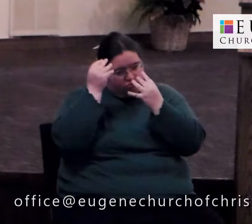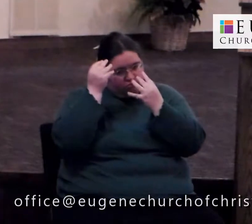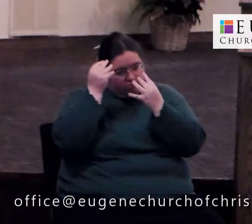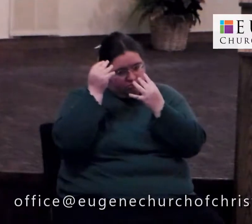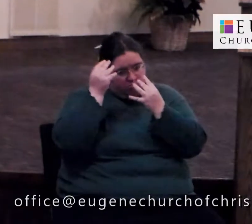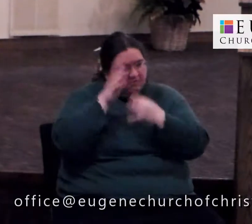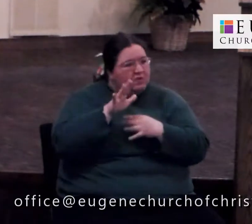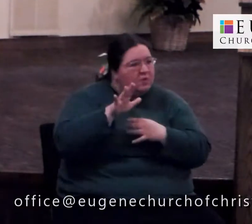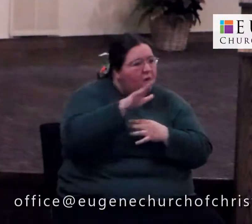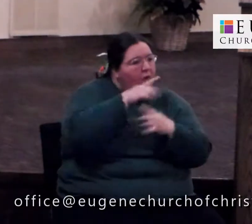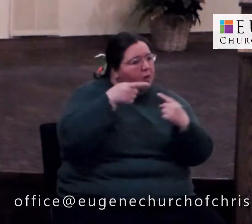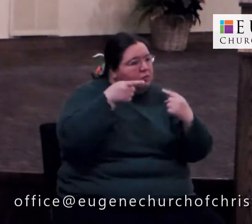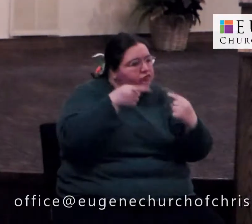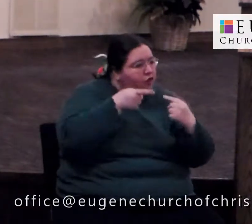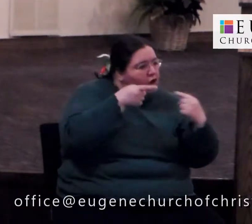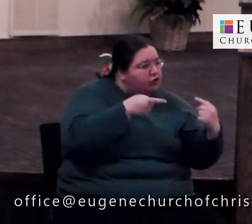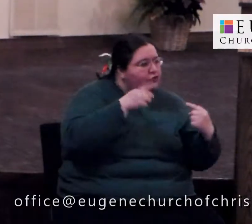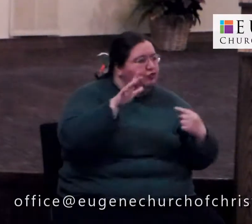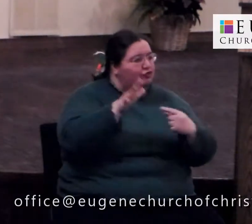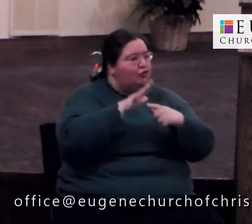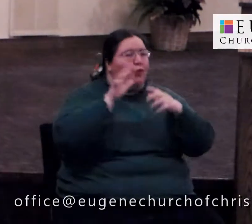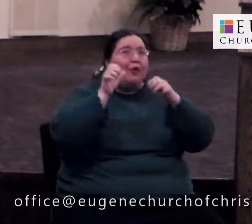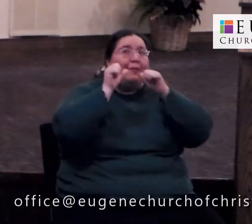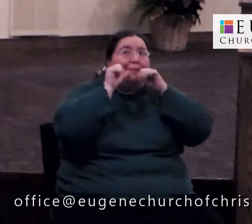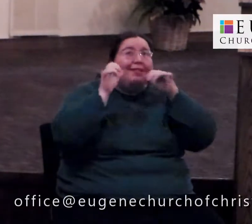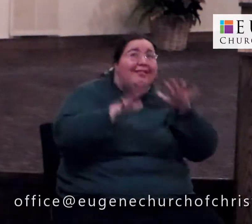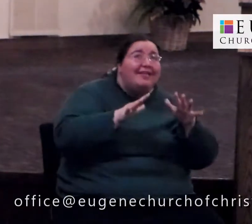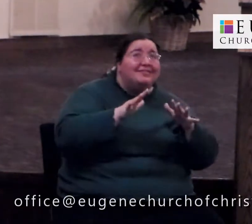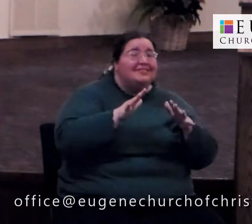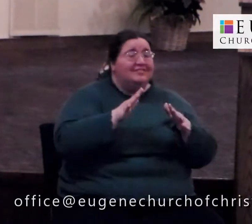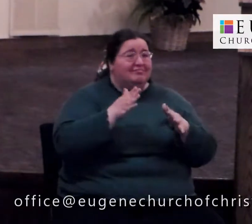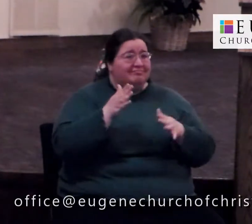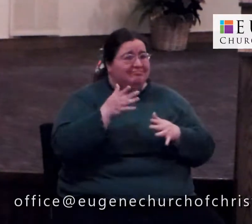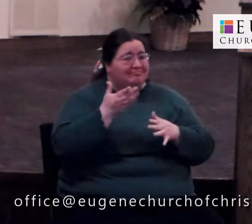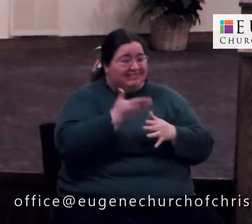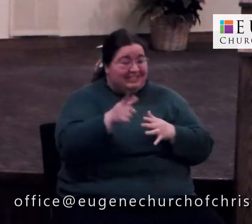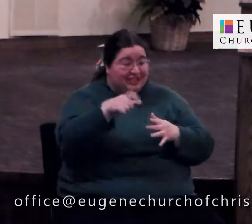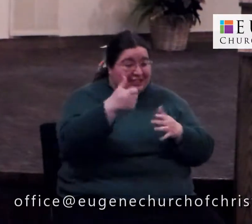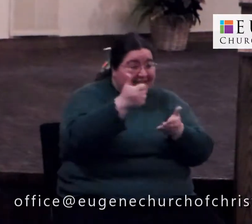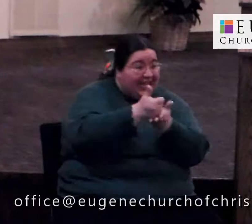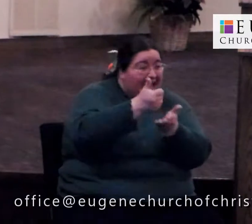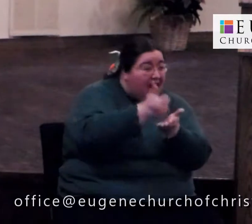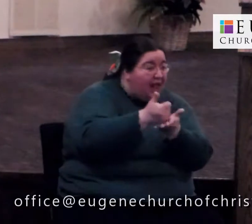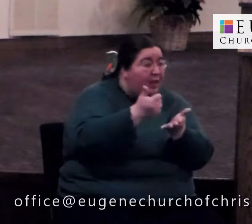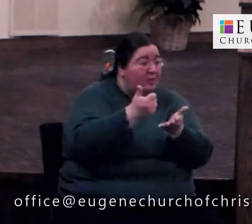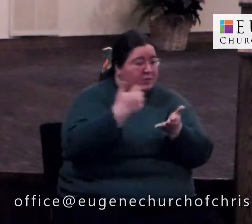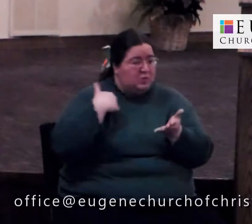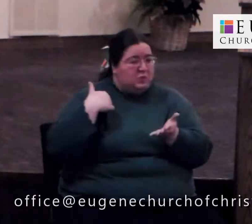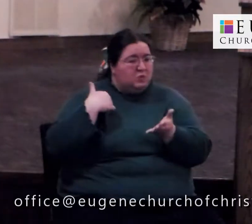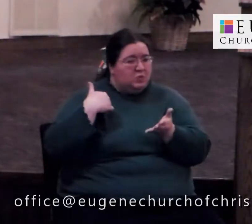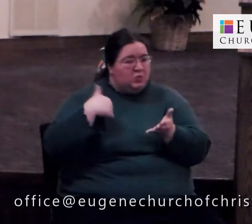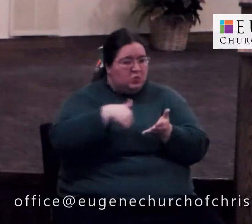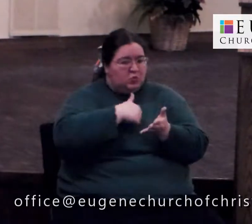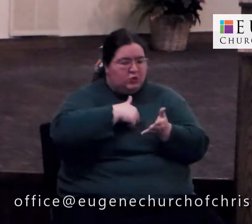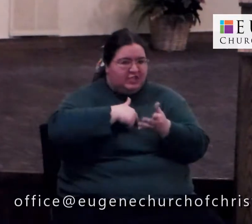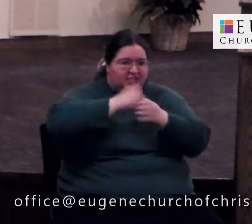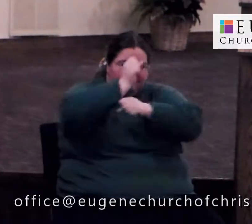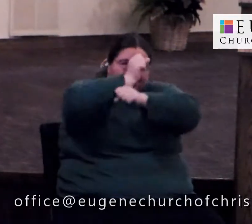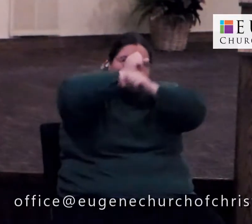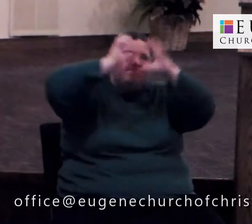places that you have been blessed, things you may want help with, things you are doing around here that we want to see you continue to do, whatever it may be.